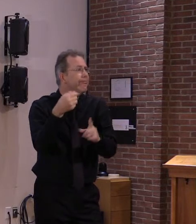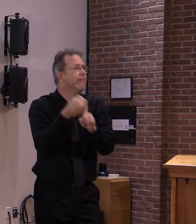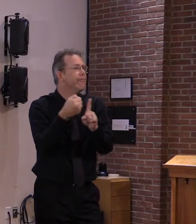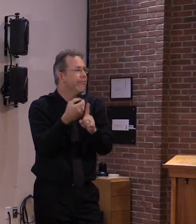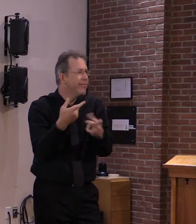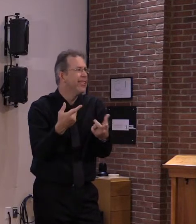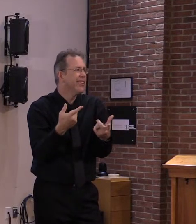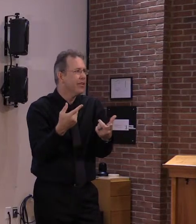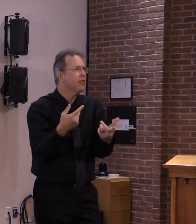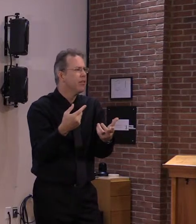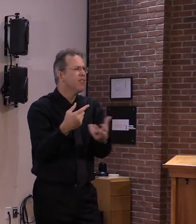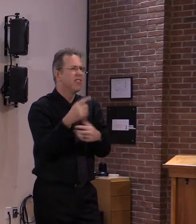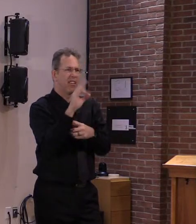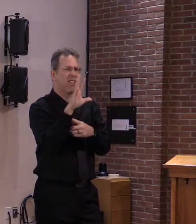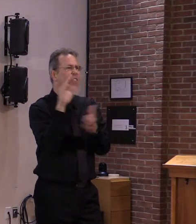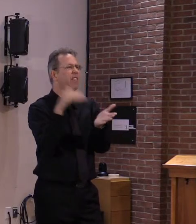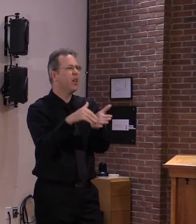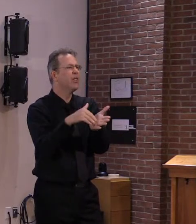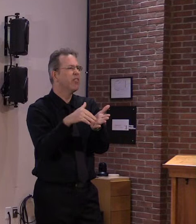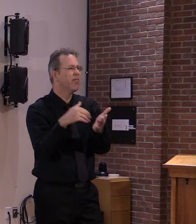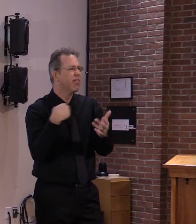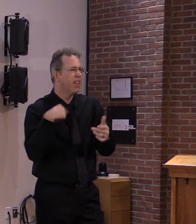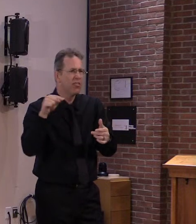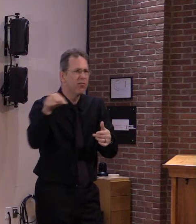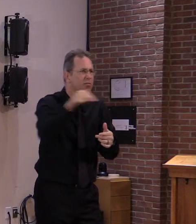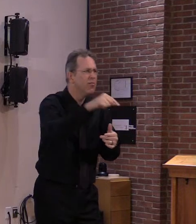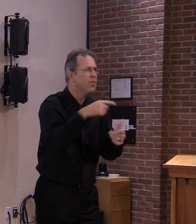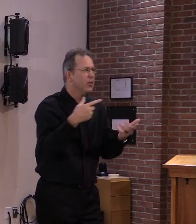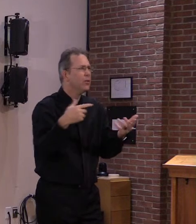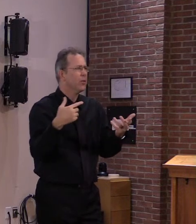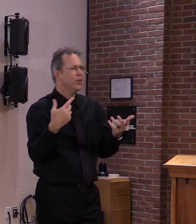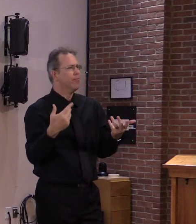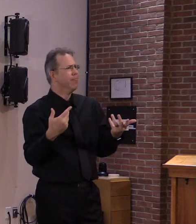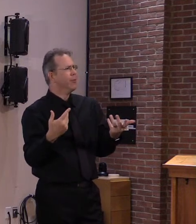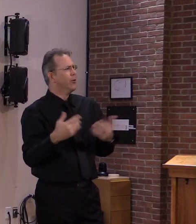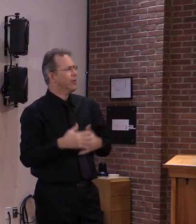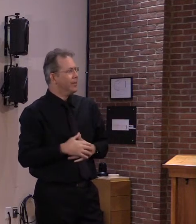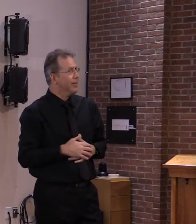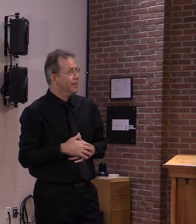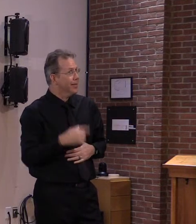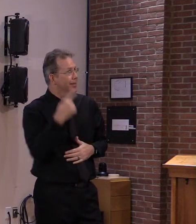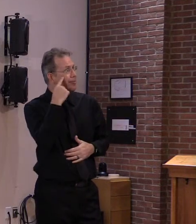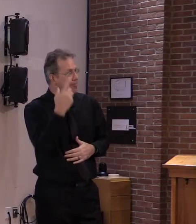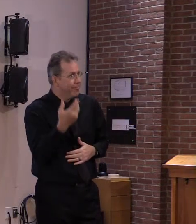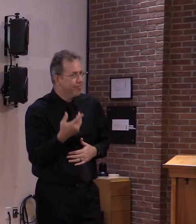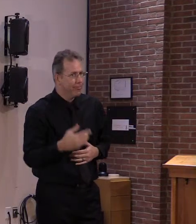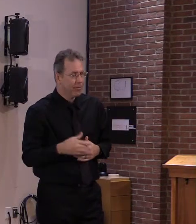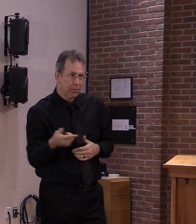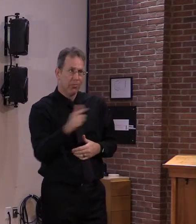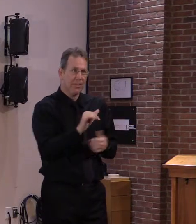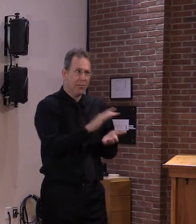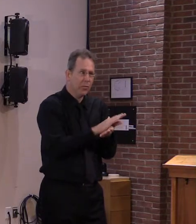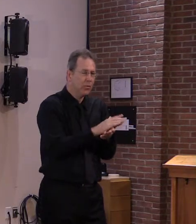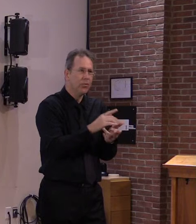Yeah, Commissioner Sherling, you're on mute either on your end or on ours.